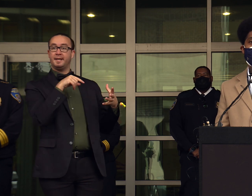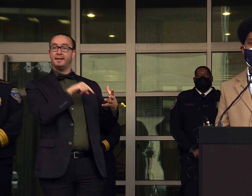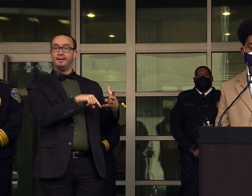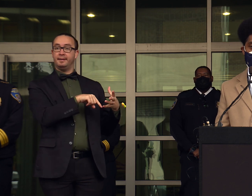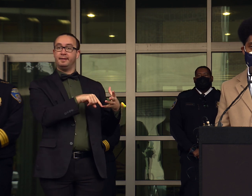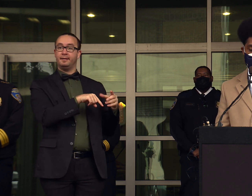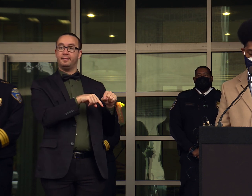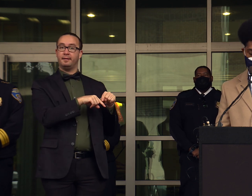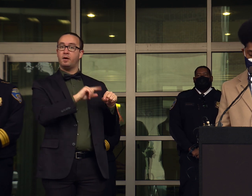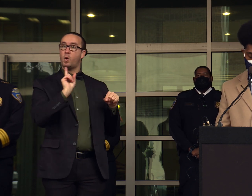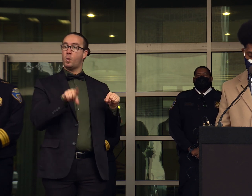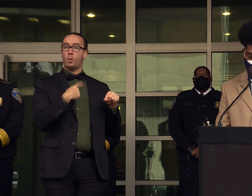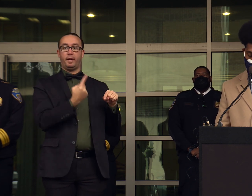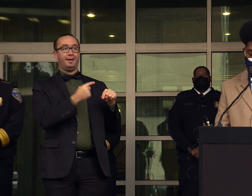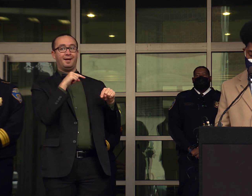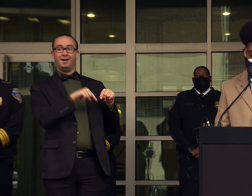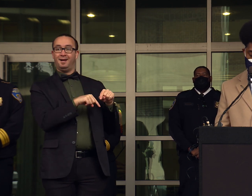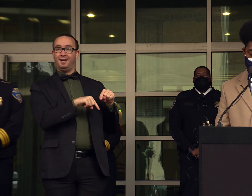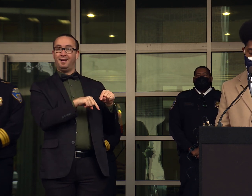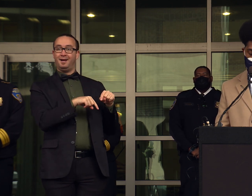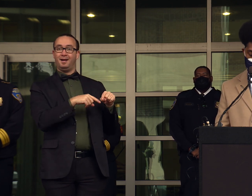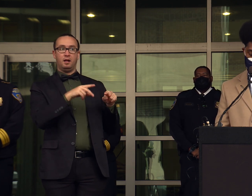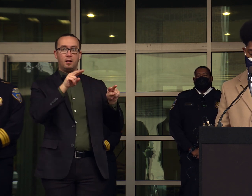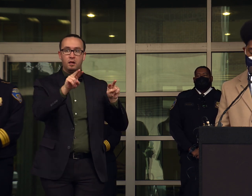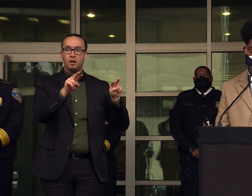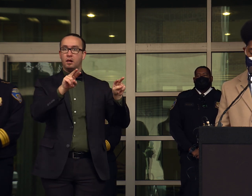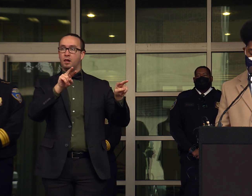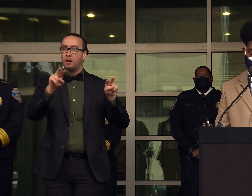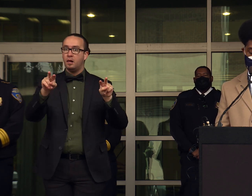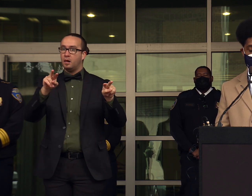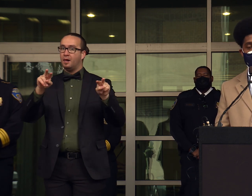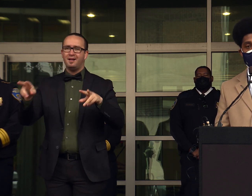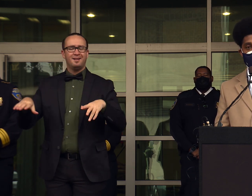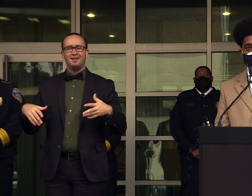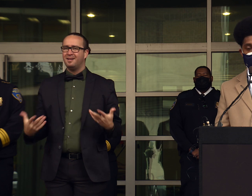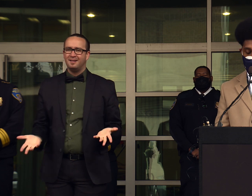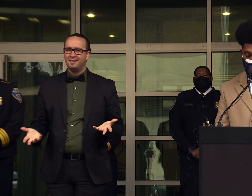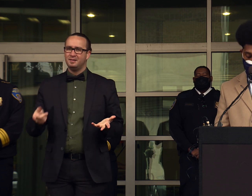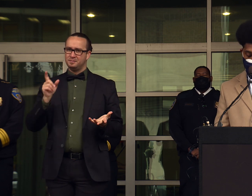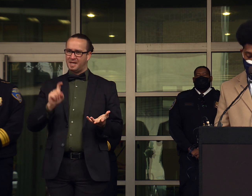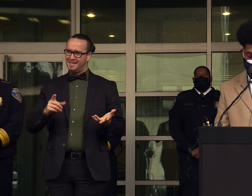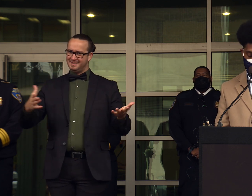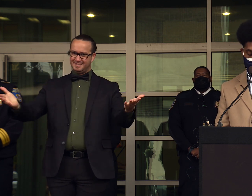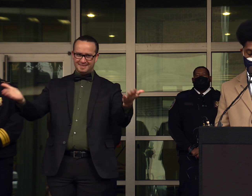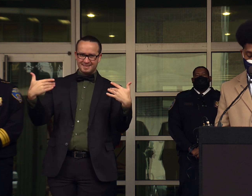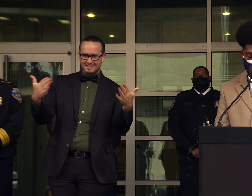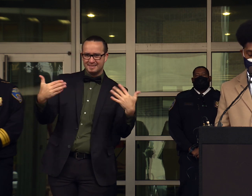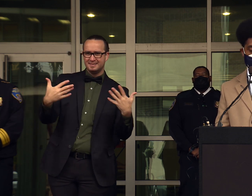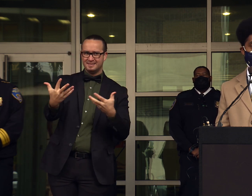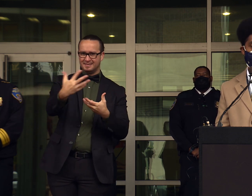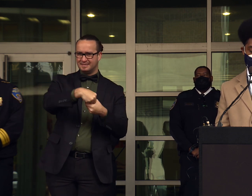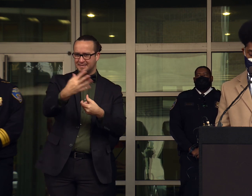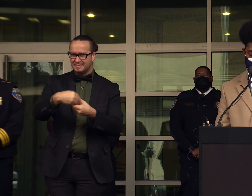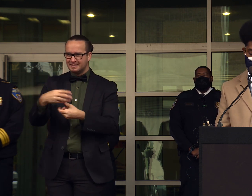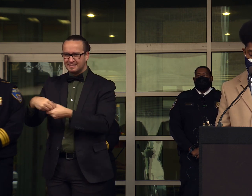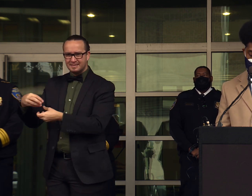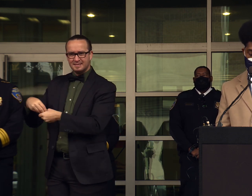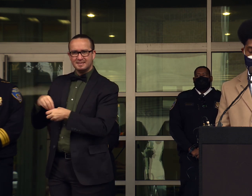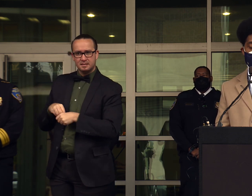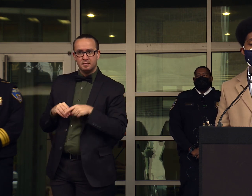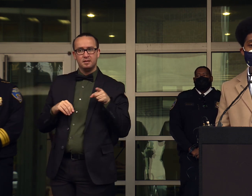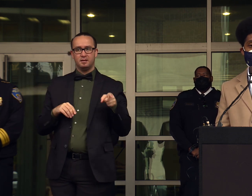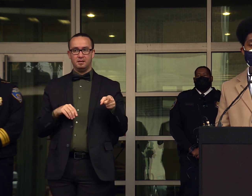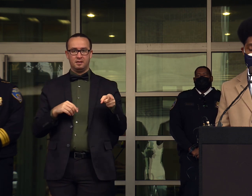priority, nowhere is a priority. We want our office to prioritize these historically violent areas, but also want them to have the